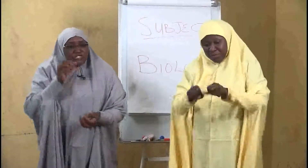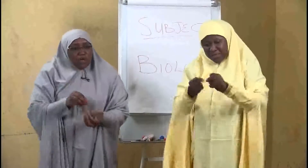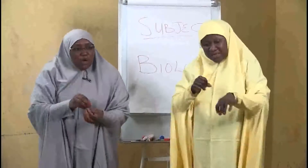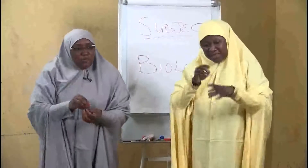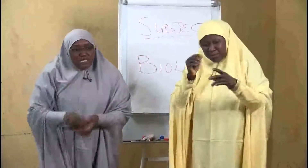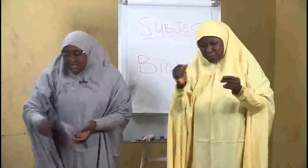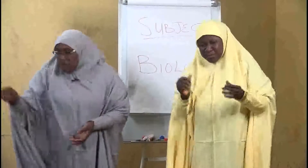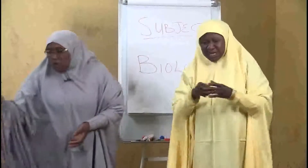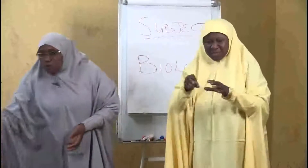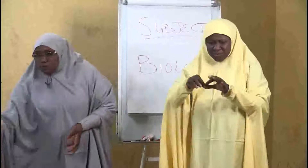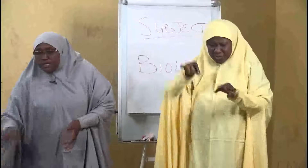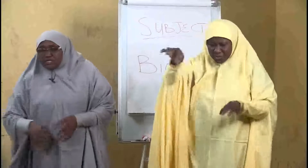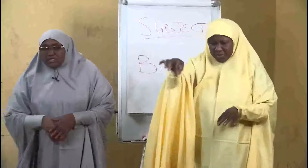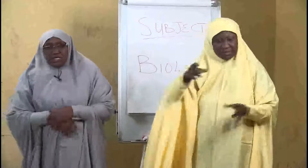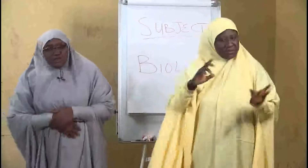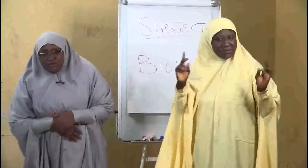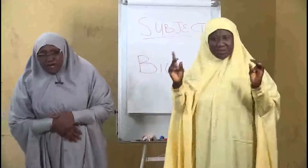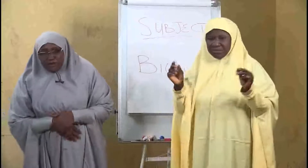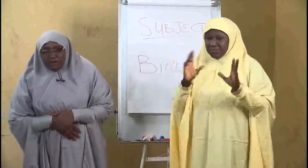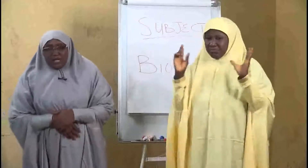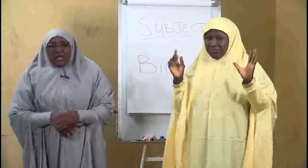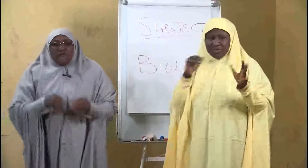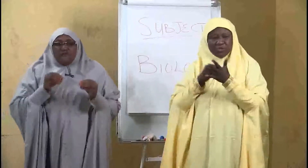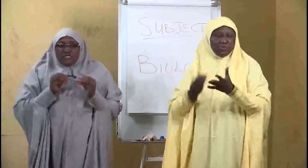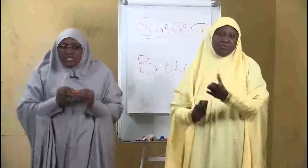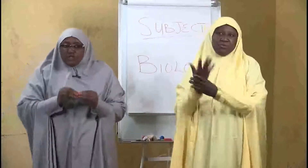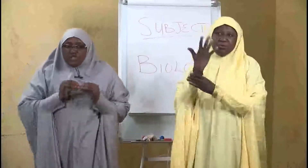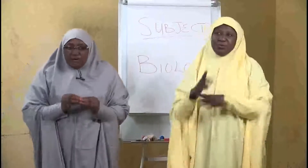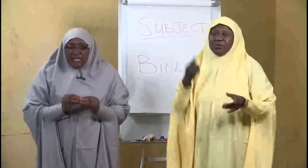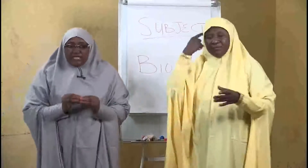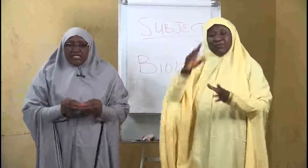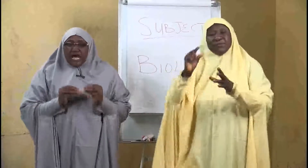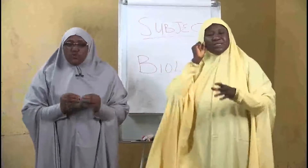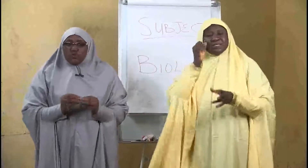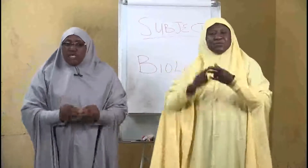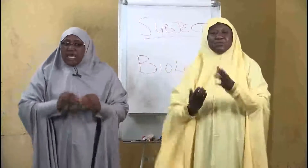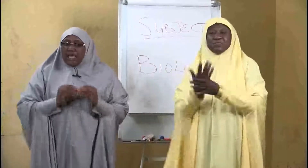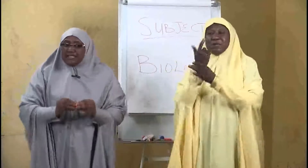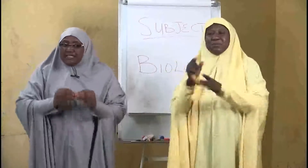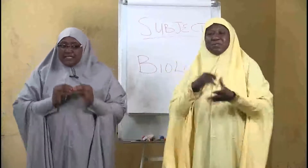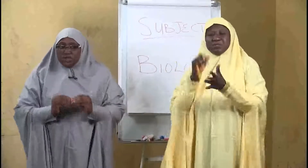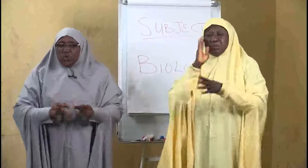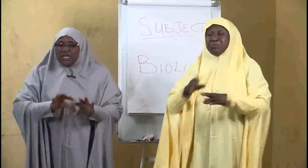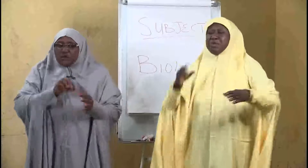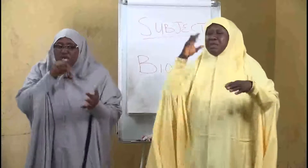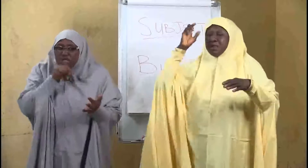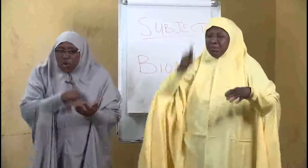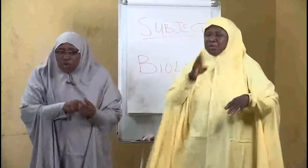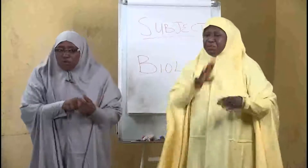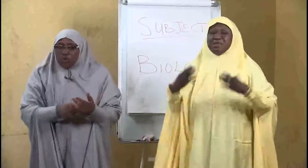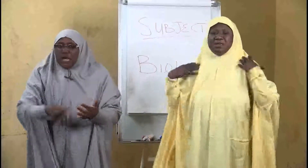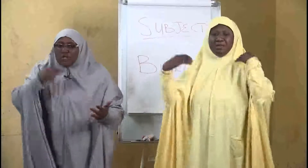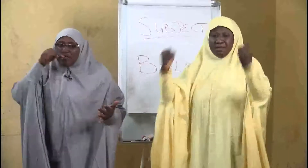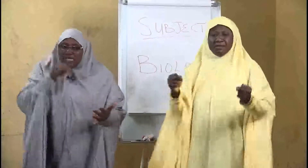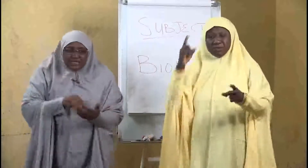then you take one piece and say you are going to plant it. It's not viable. For seed to germinate, it has to be a healthy seed without any